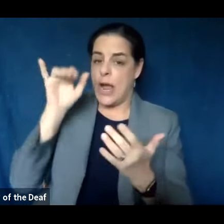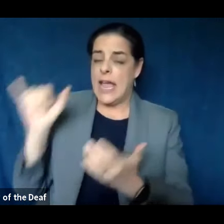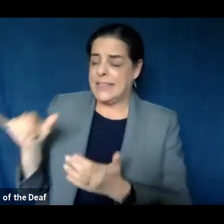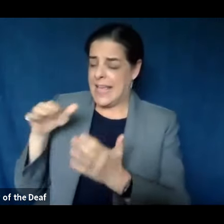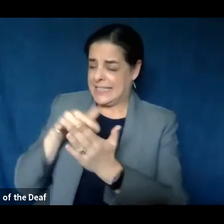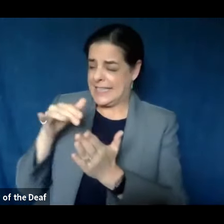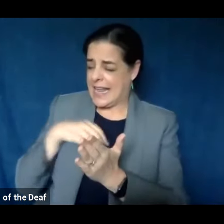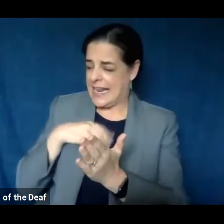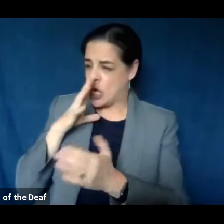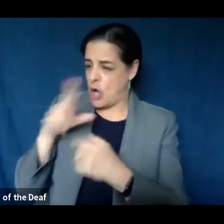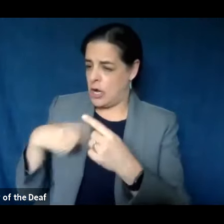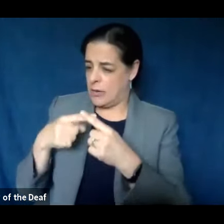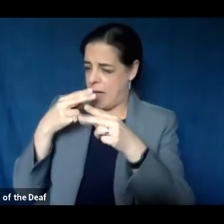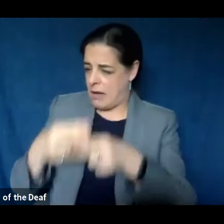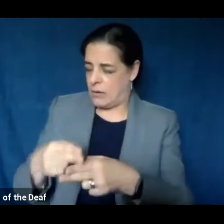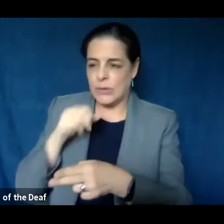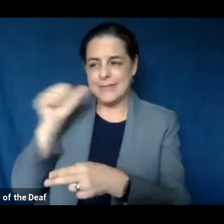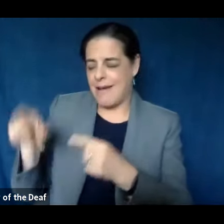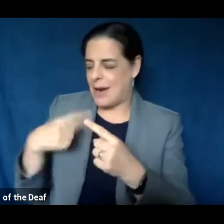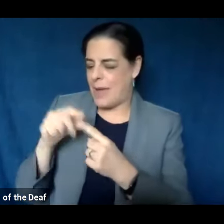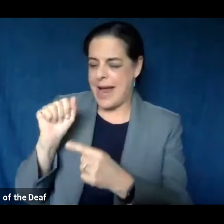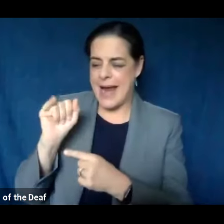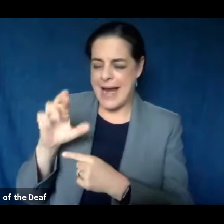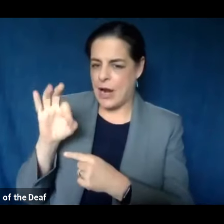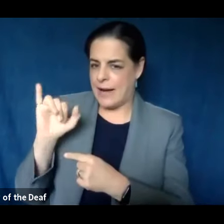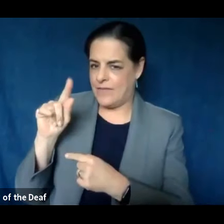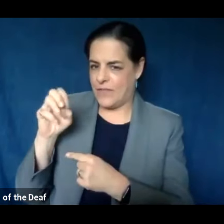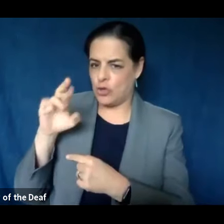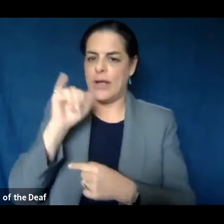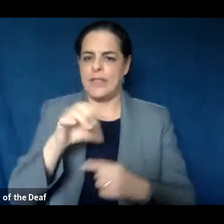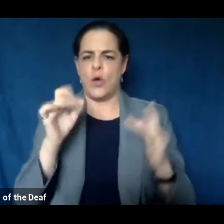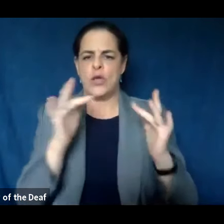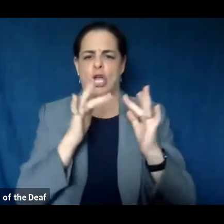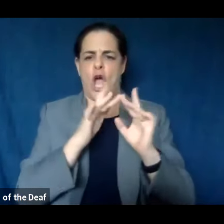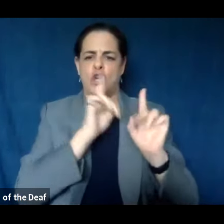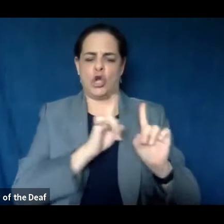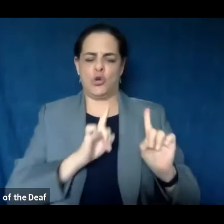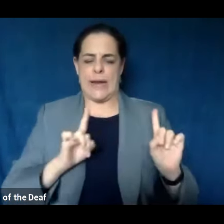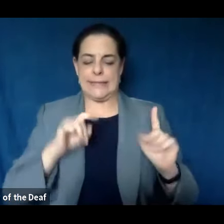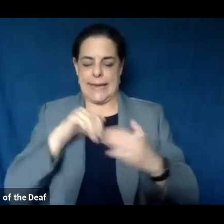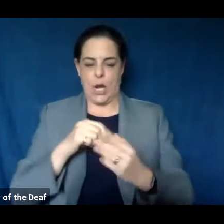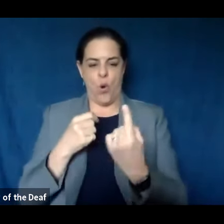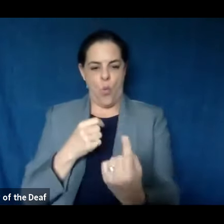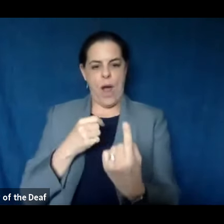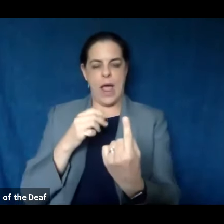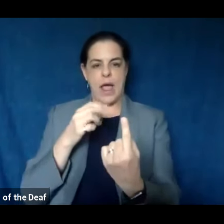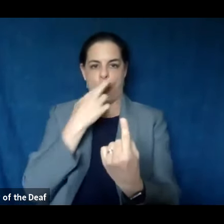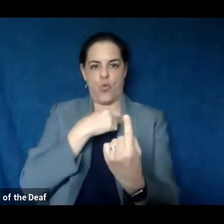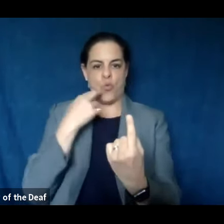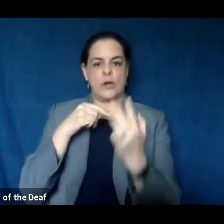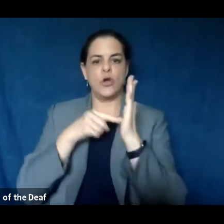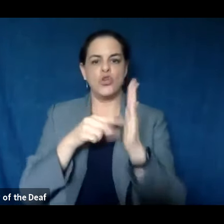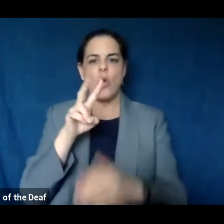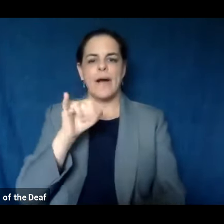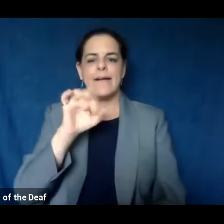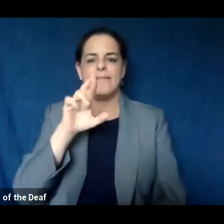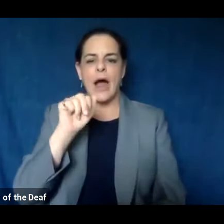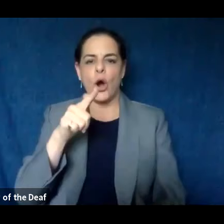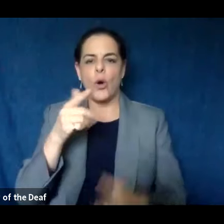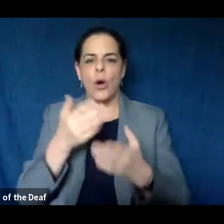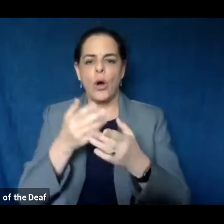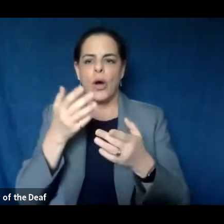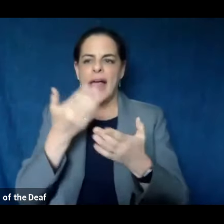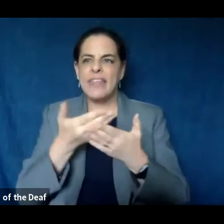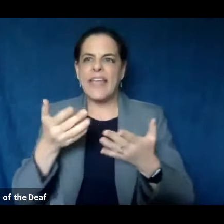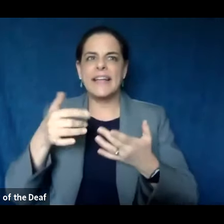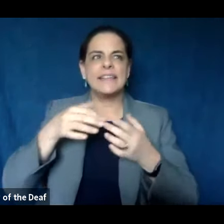air filters. It was a contact tracing study within a single restaurant that showed viral particles moving beyond 6 feet of a